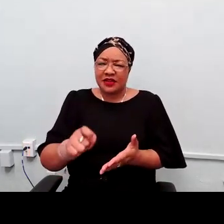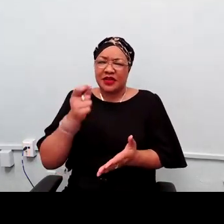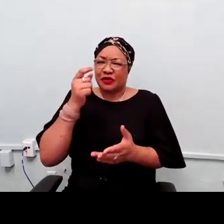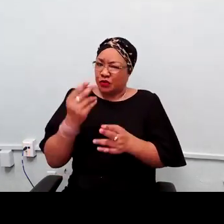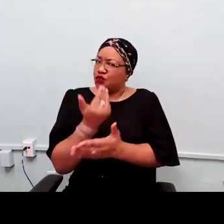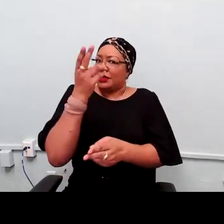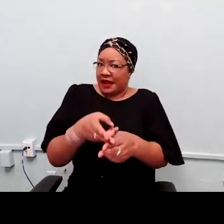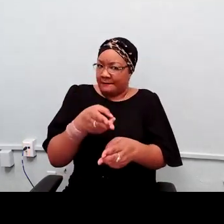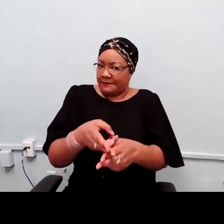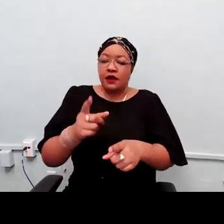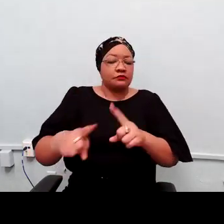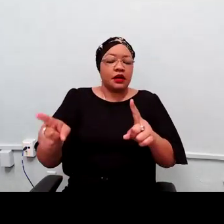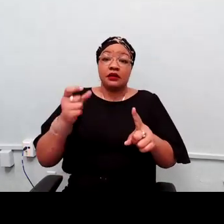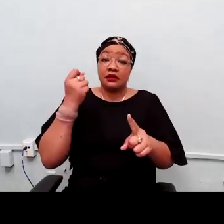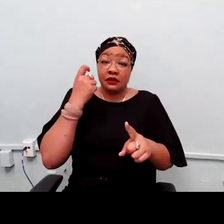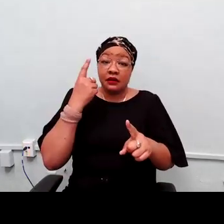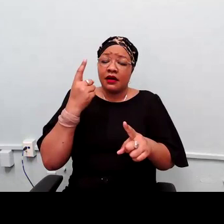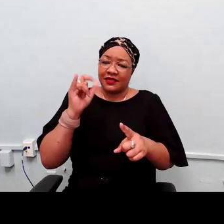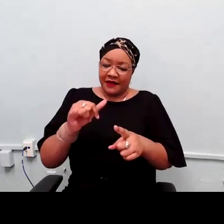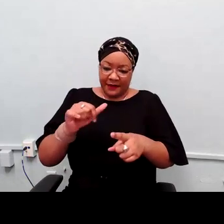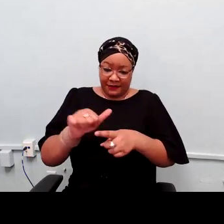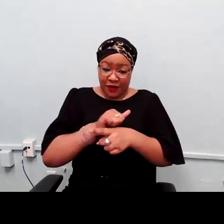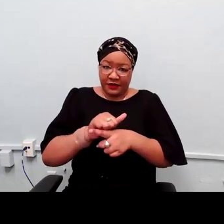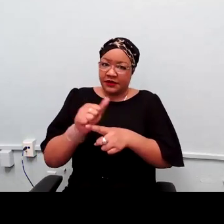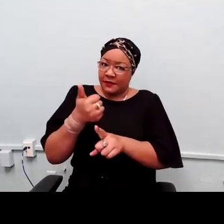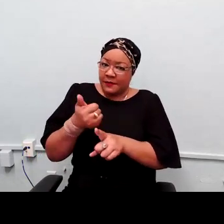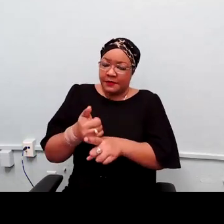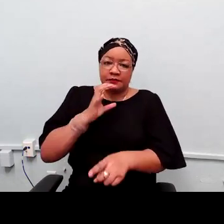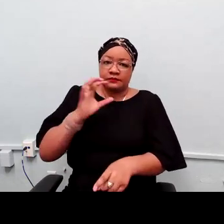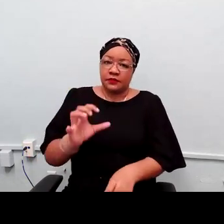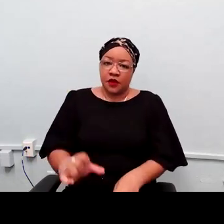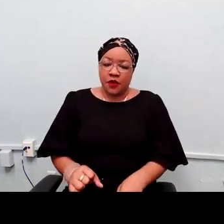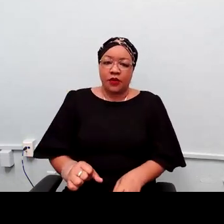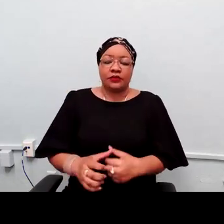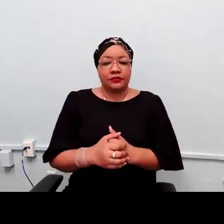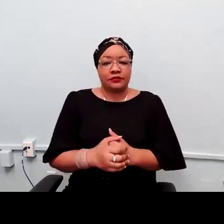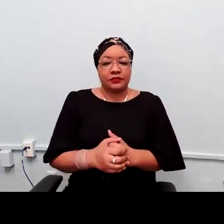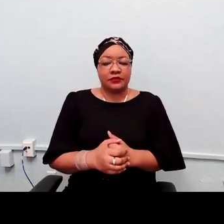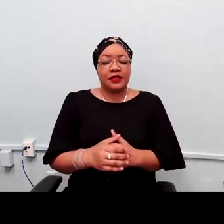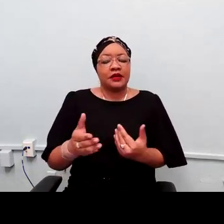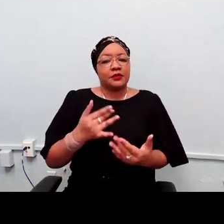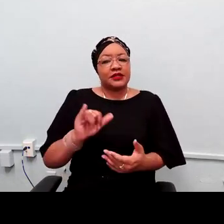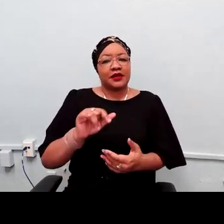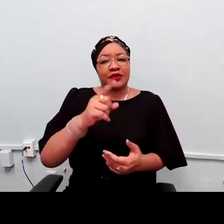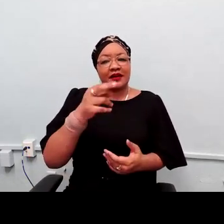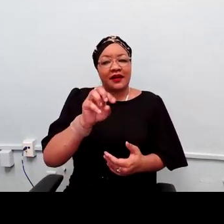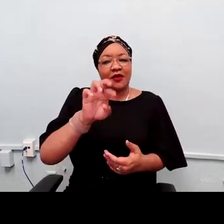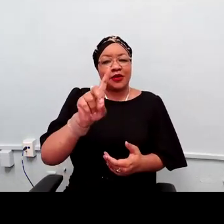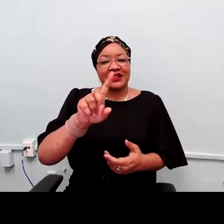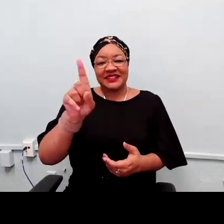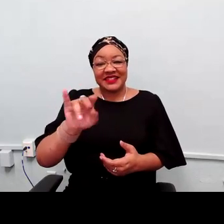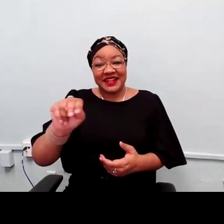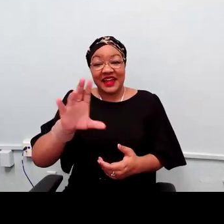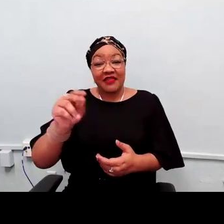practice. So it's kind of like the literary version of Howard Zinn, right? And People's History of the United States. It's